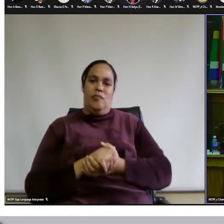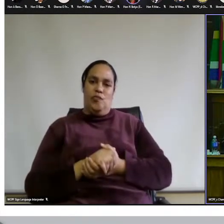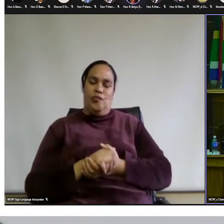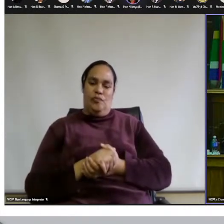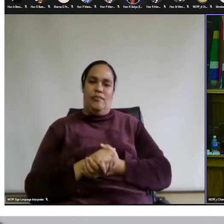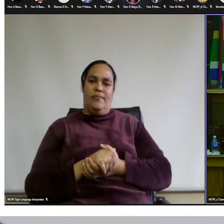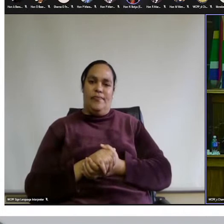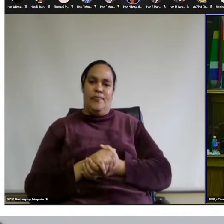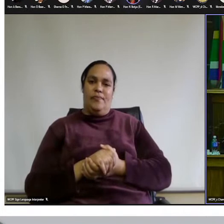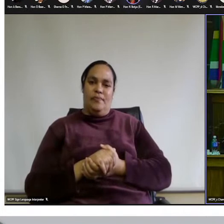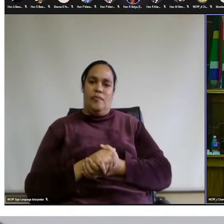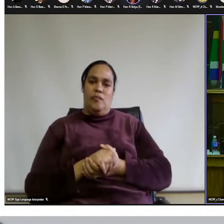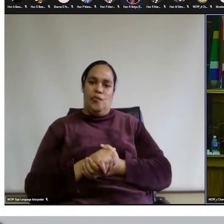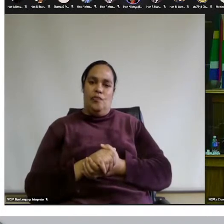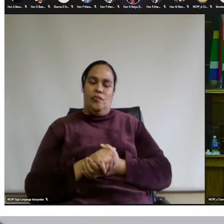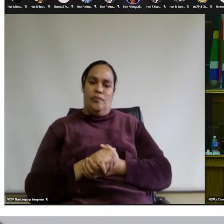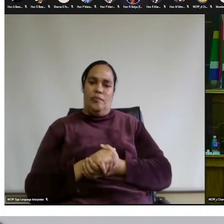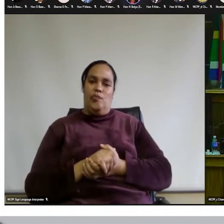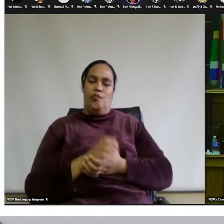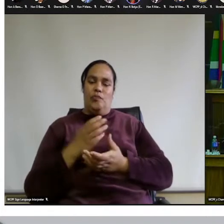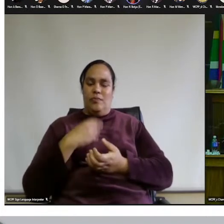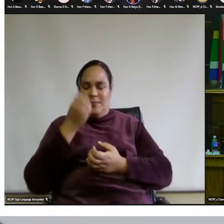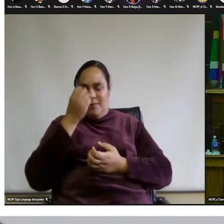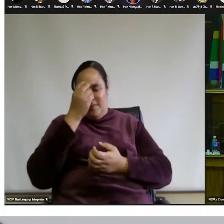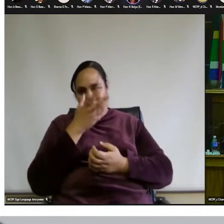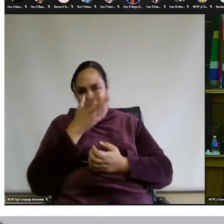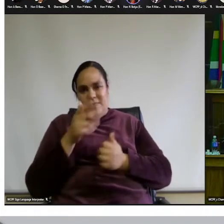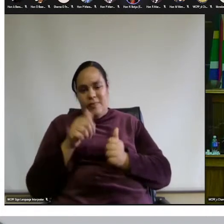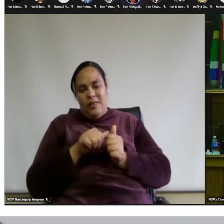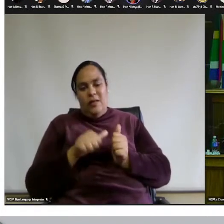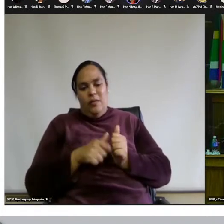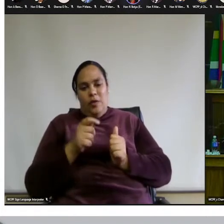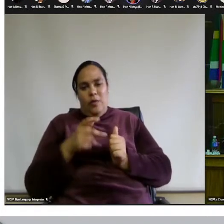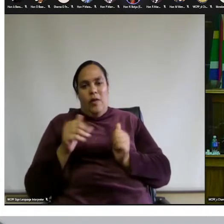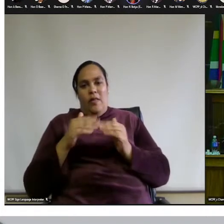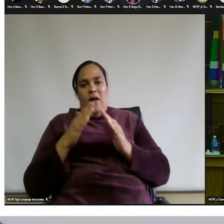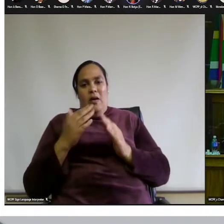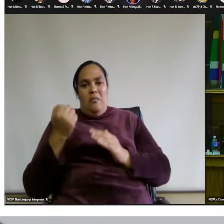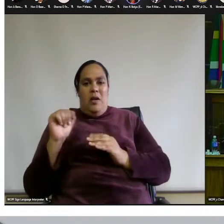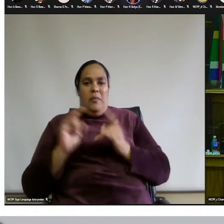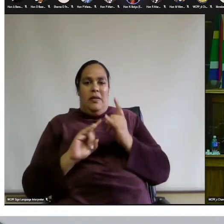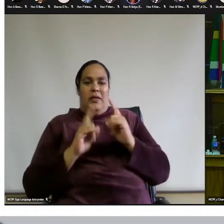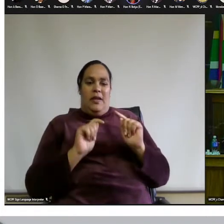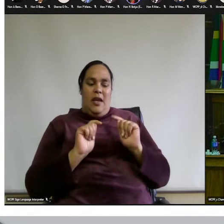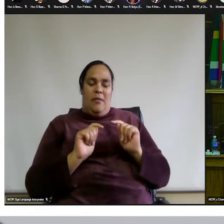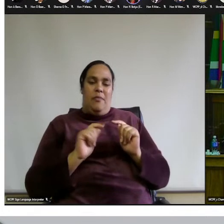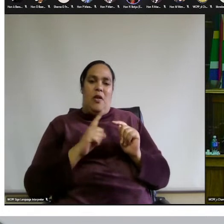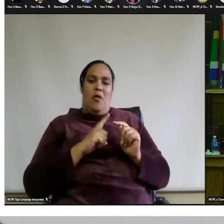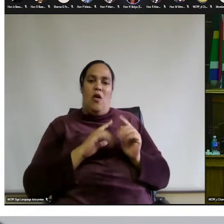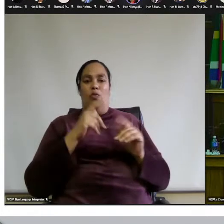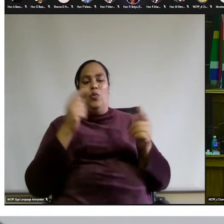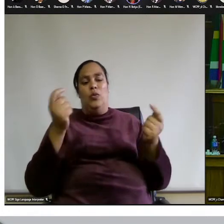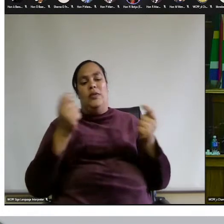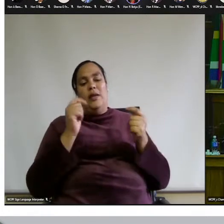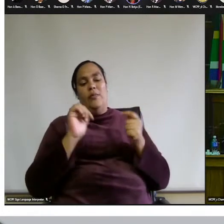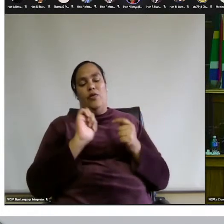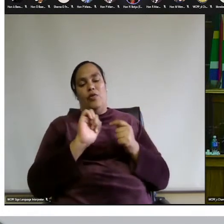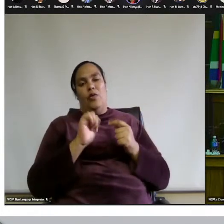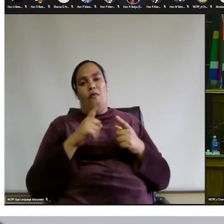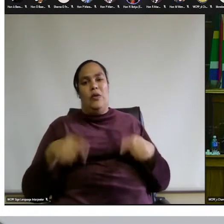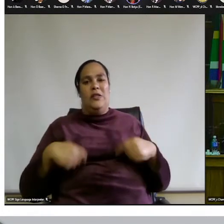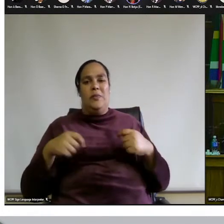Okay. I move without notice, Deputy Speaker, that the House condemns the City of Cape Town over its celebration for